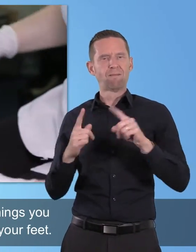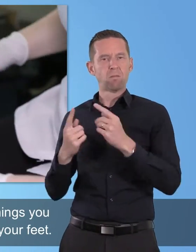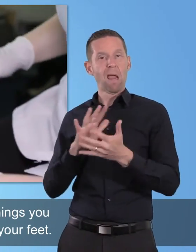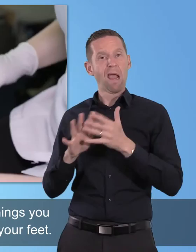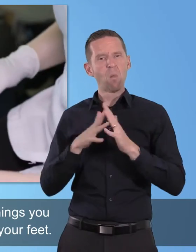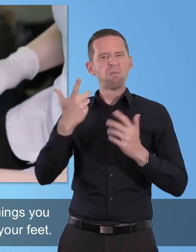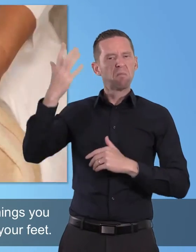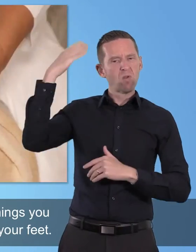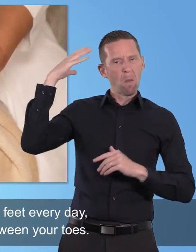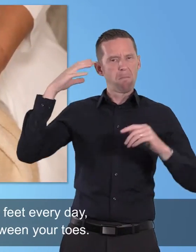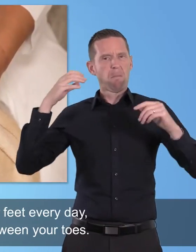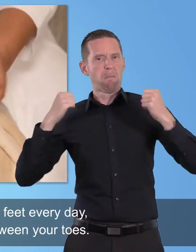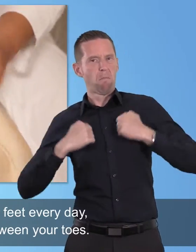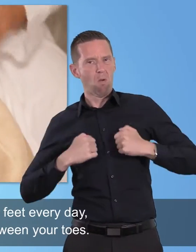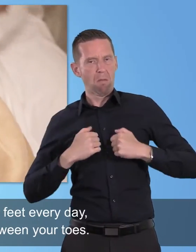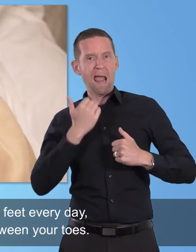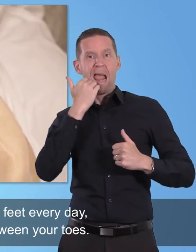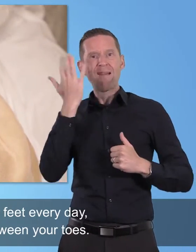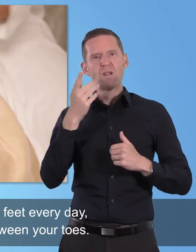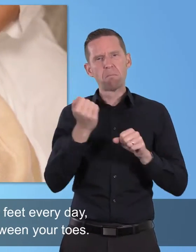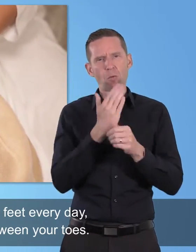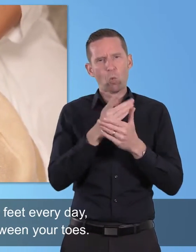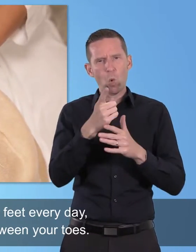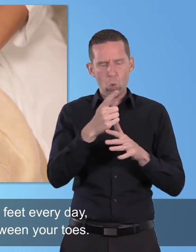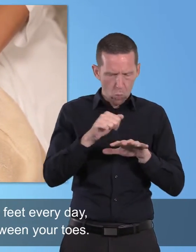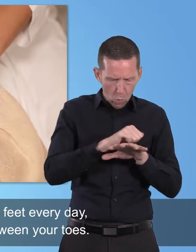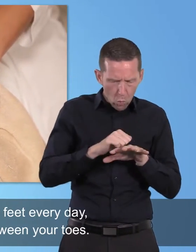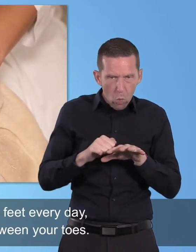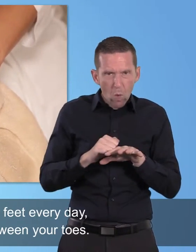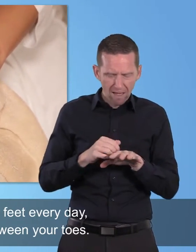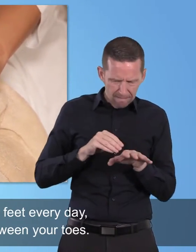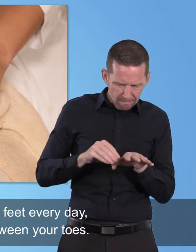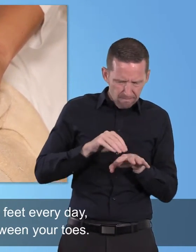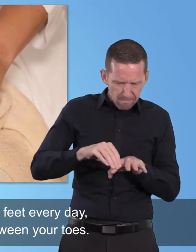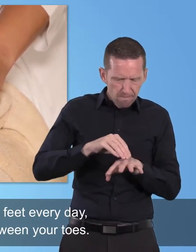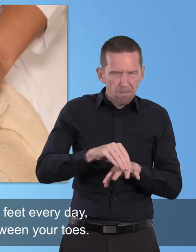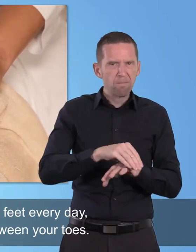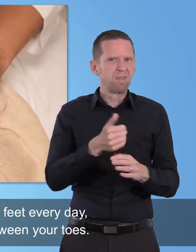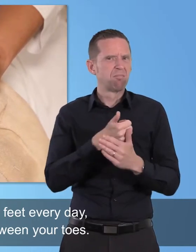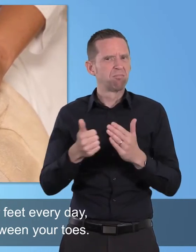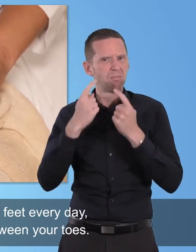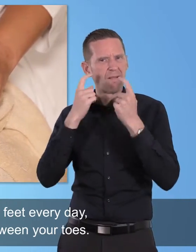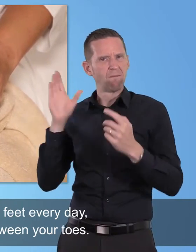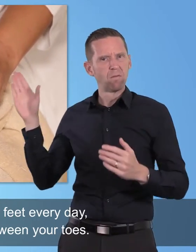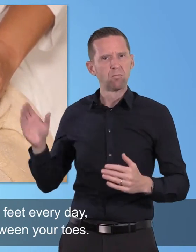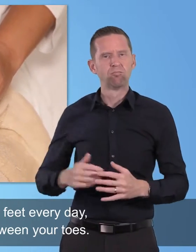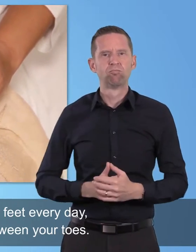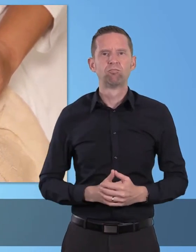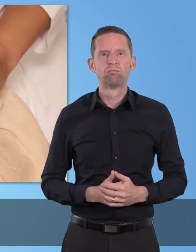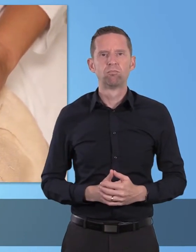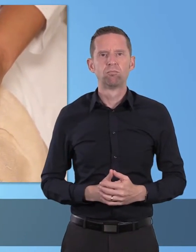care for your feet. Wash and towel dry your feet every day. And remember to dry between your toes.